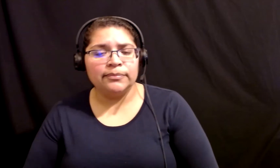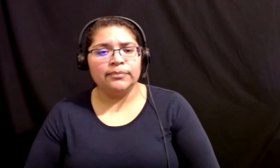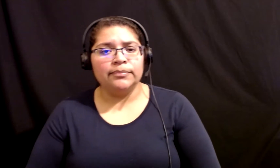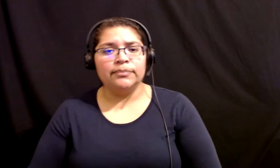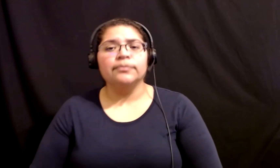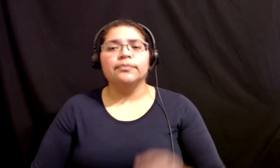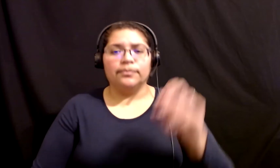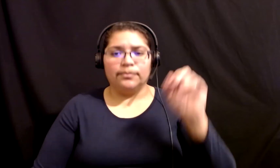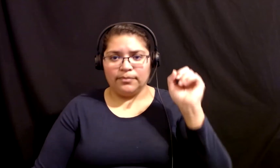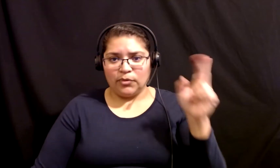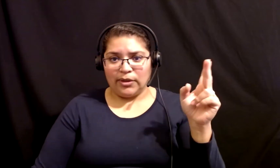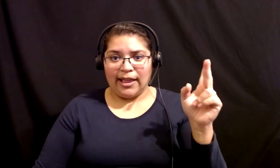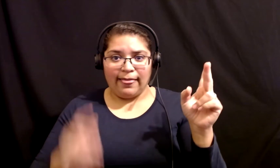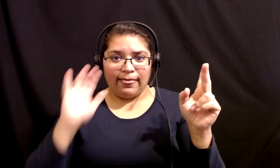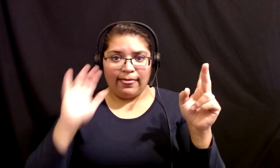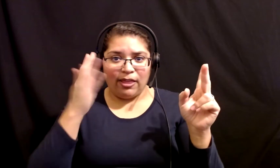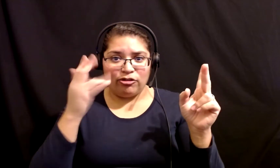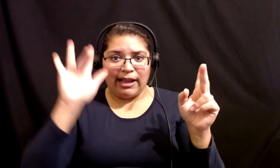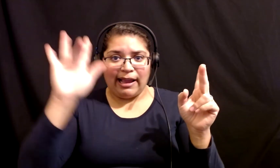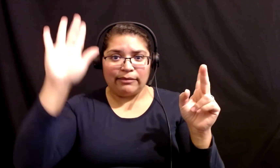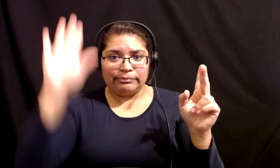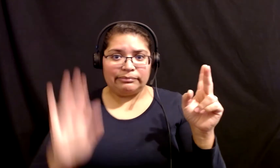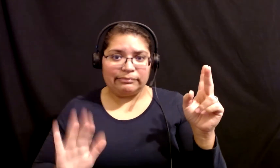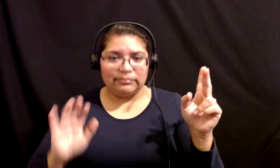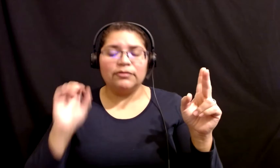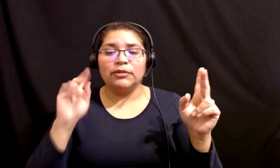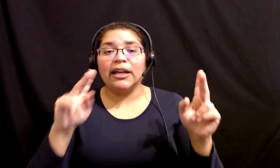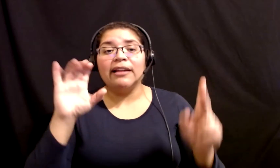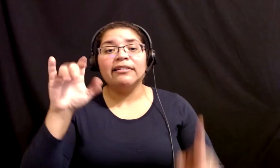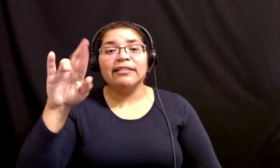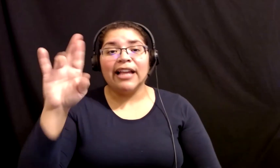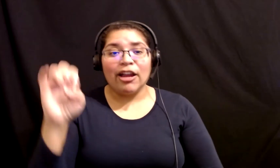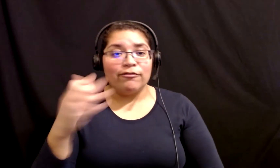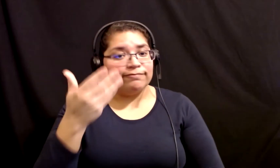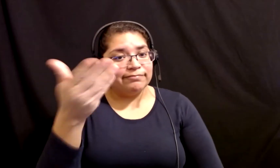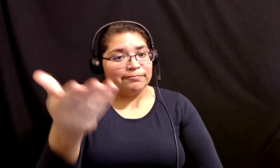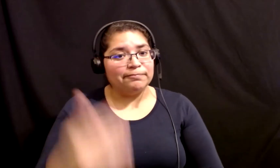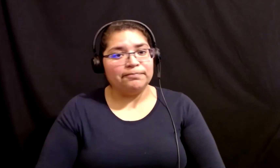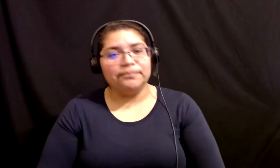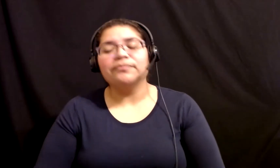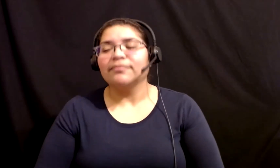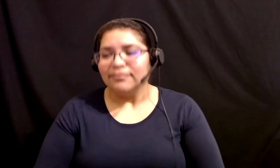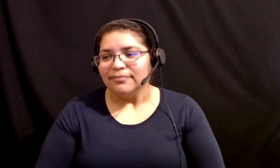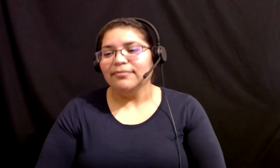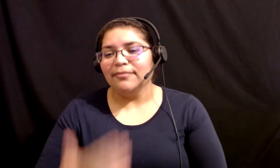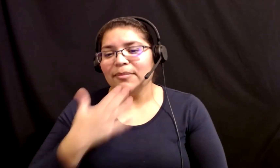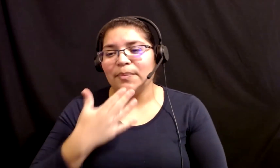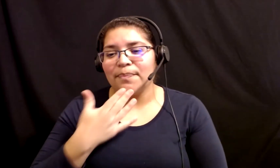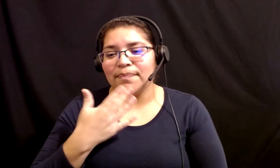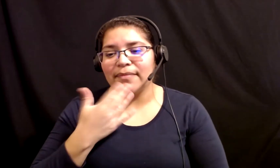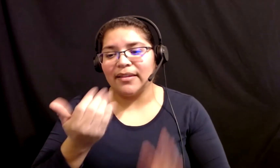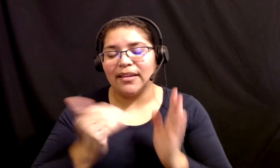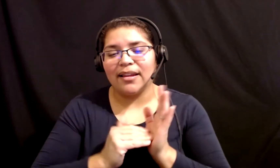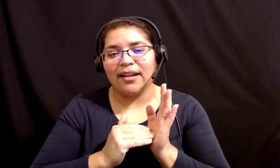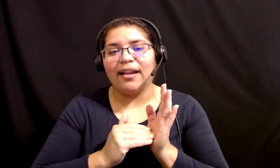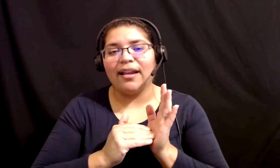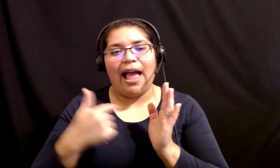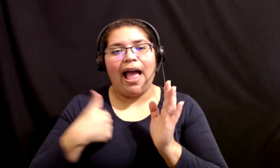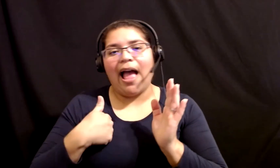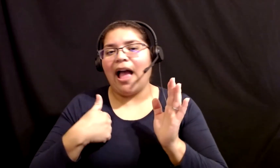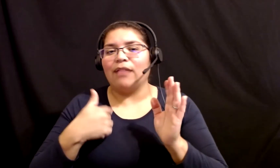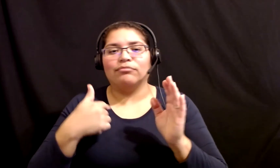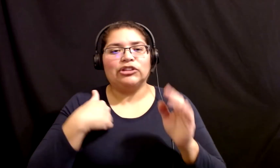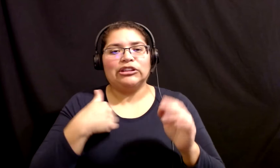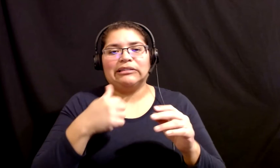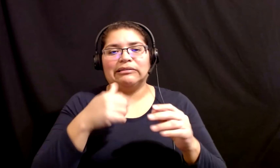Okay. It looks like the hand's down now. So Claire, the floor is yours. Oh, yep, thanks again. And I'm just jumping around through